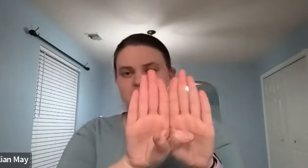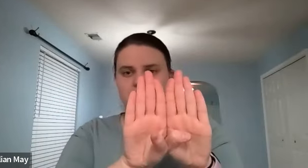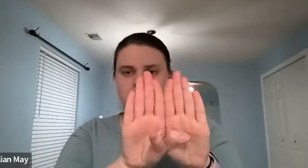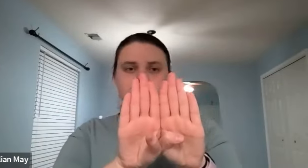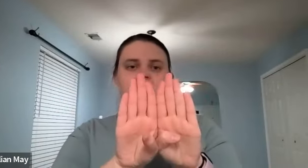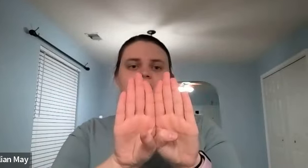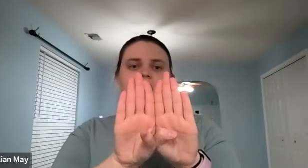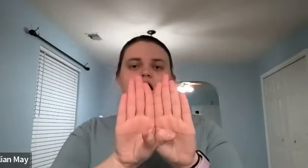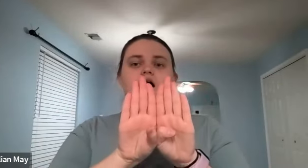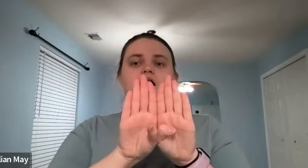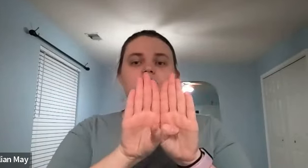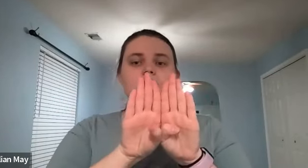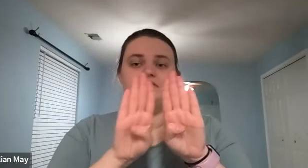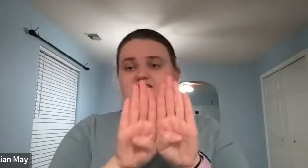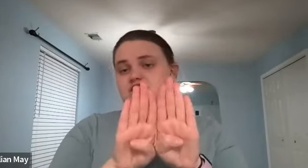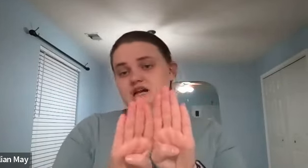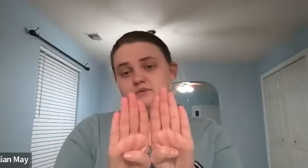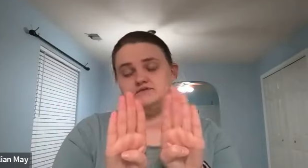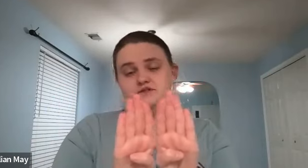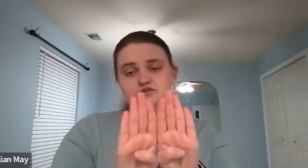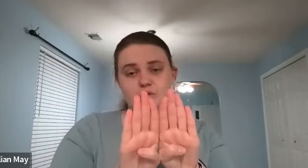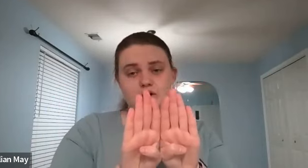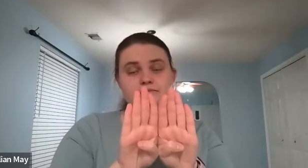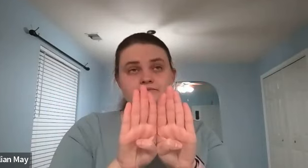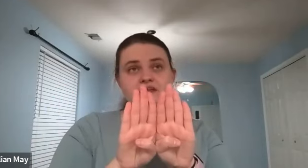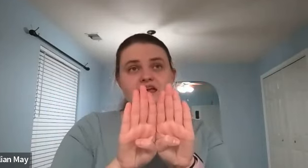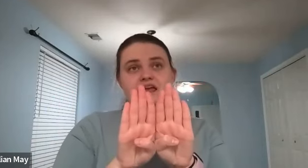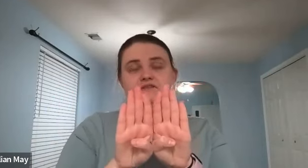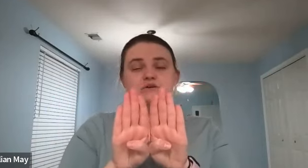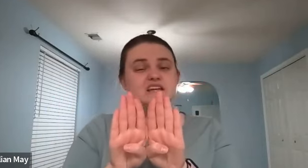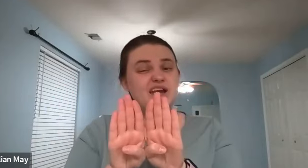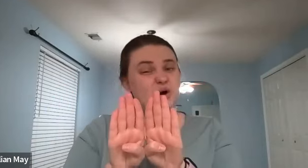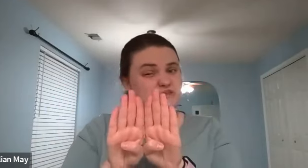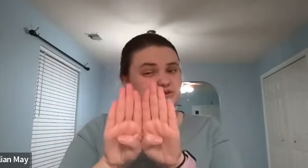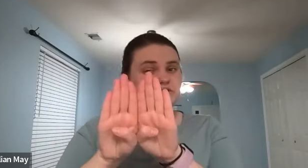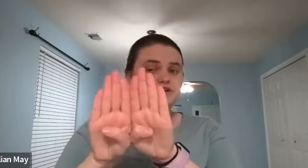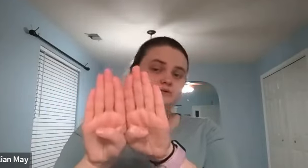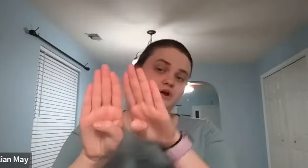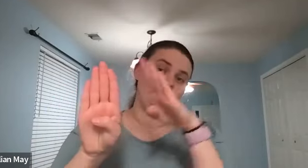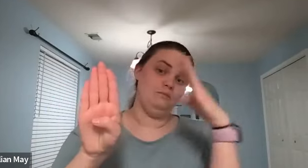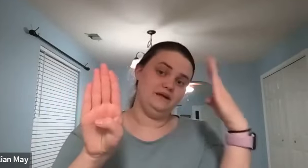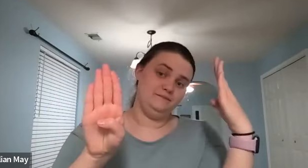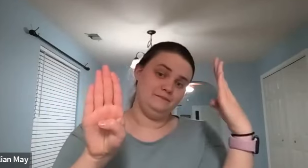do double. This is just kind of much for the door. If you were saying open the door, you would open,